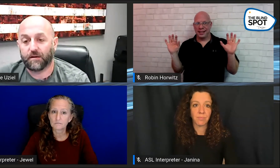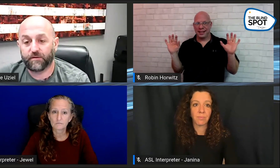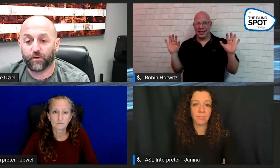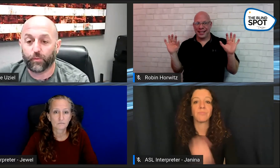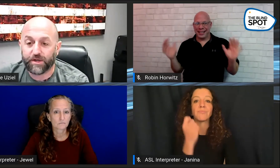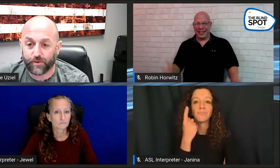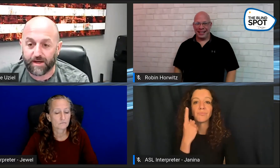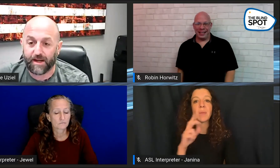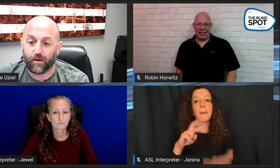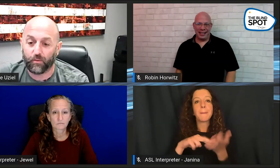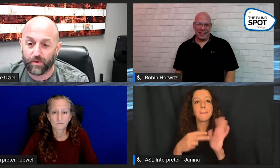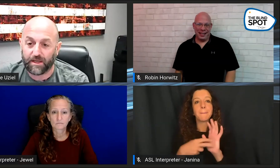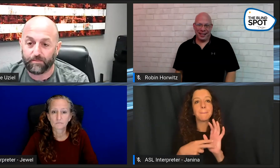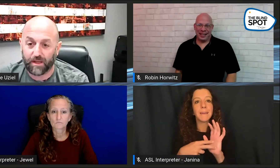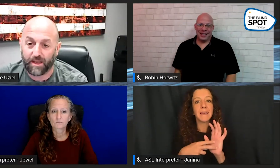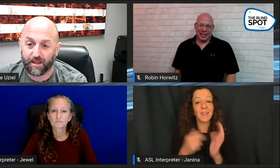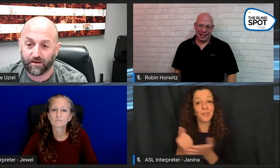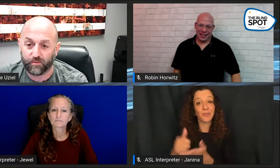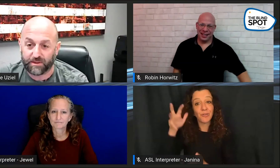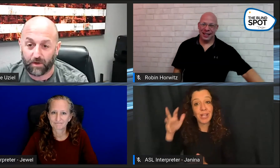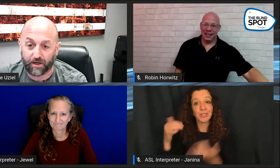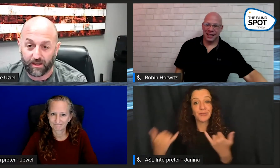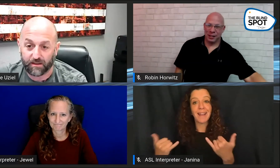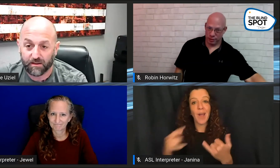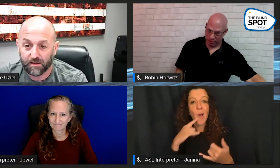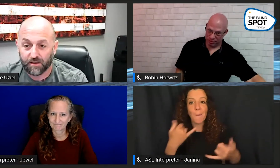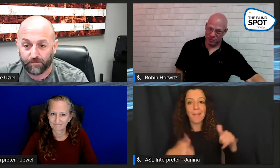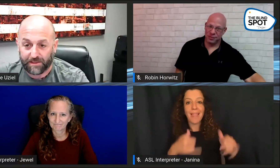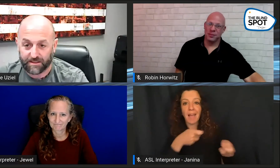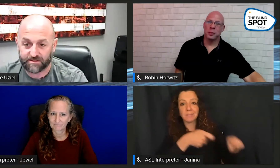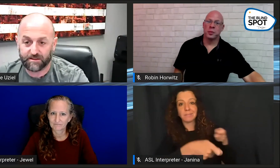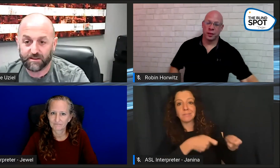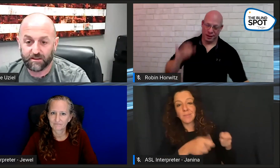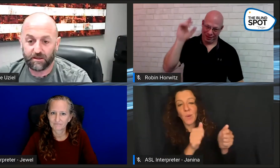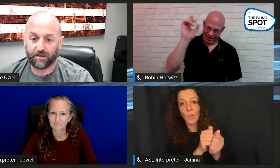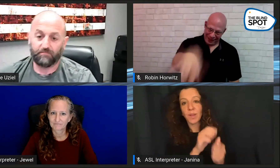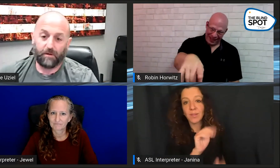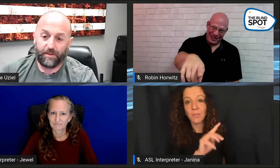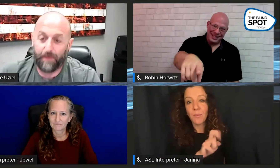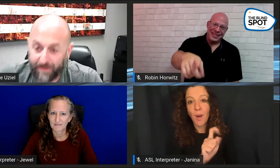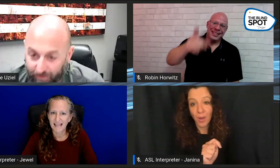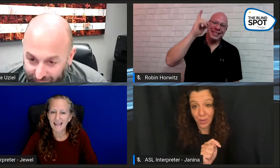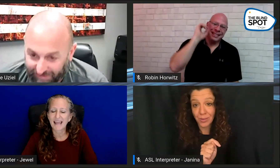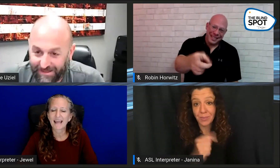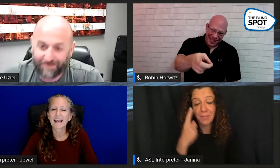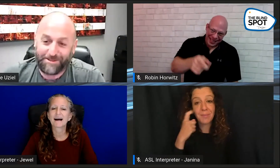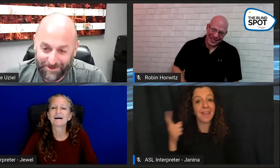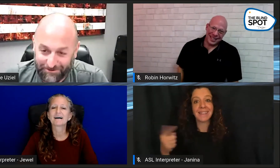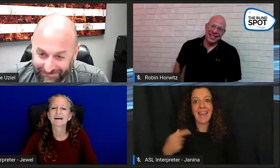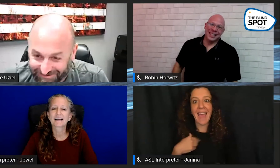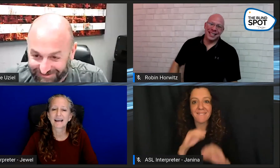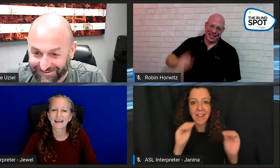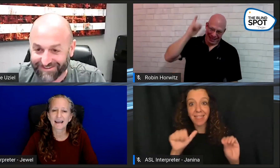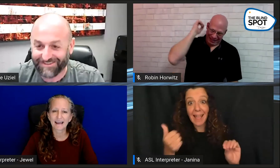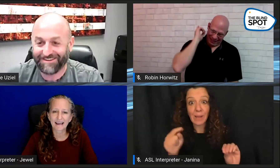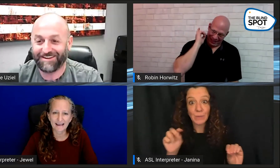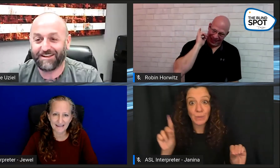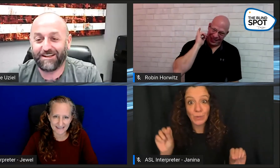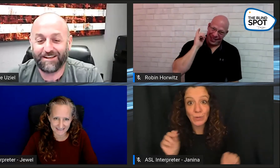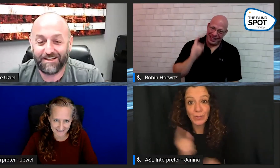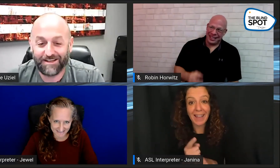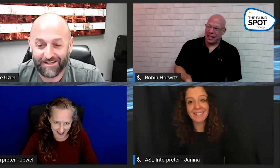Got it. So the rich right now are really playing with the market, because they really don't have anything else to do.